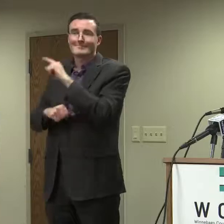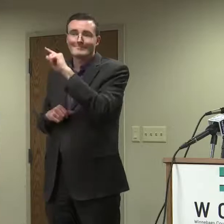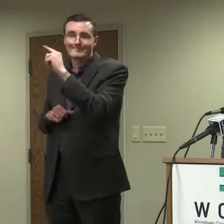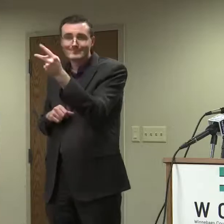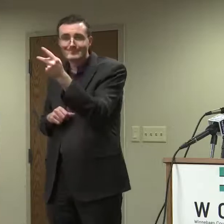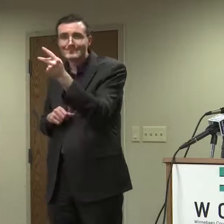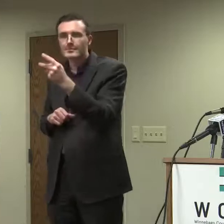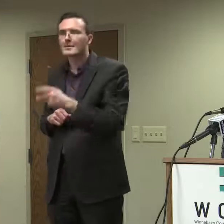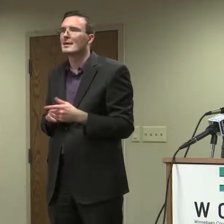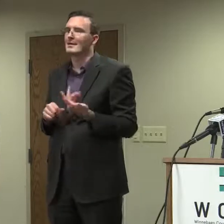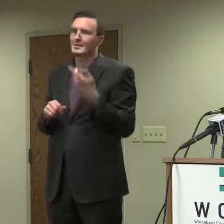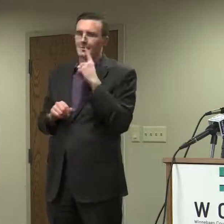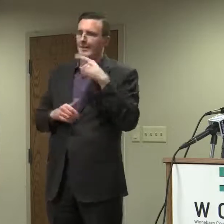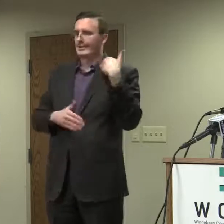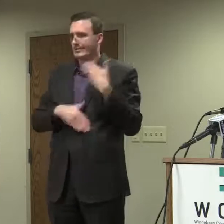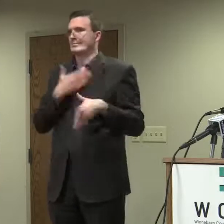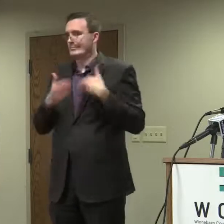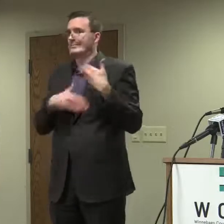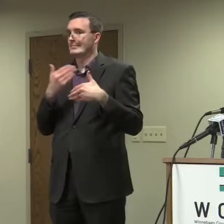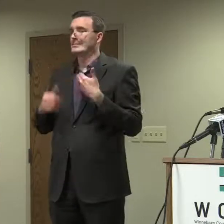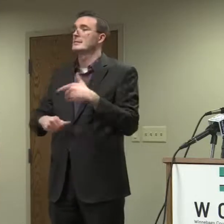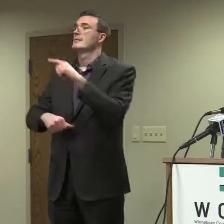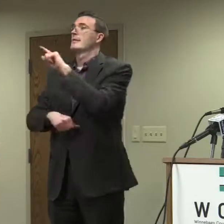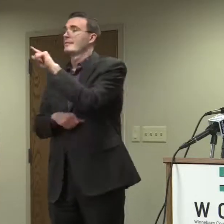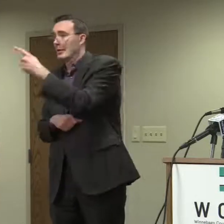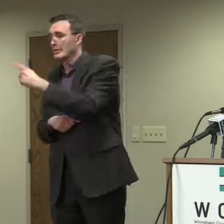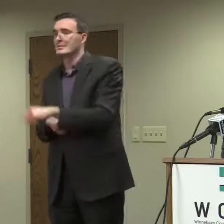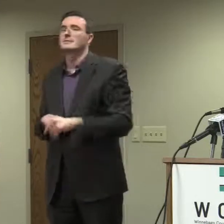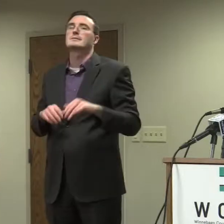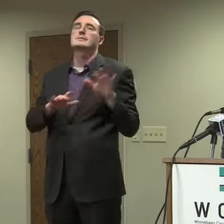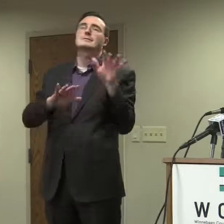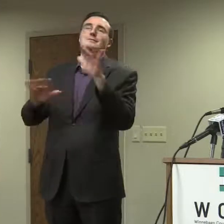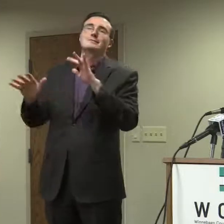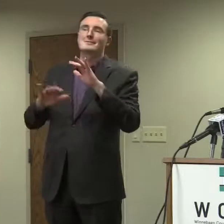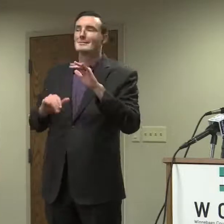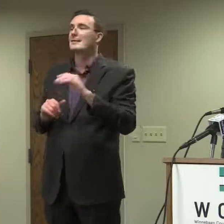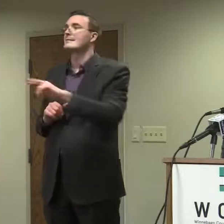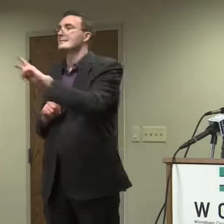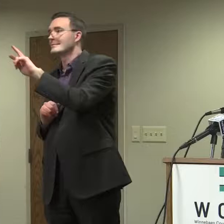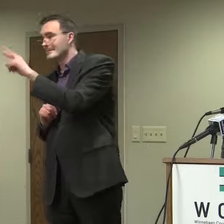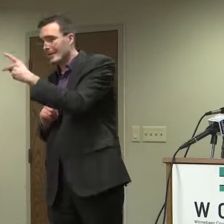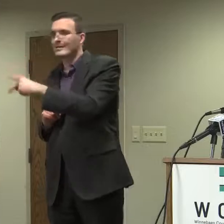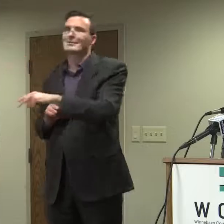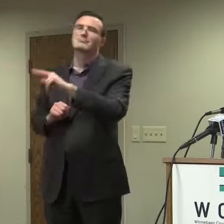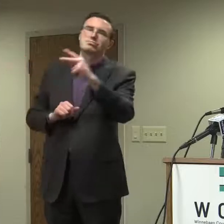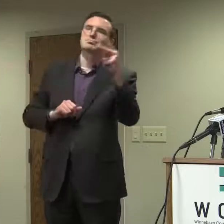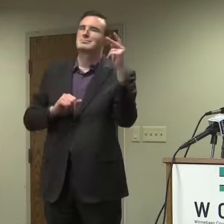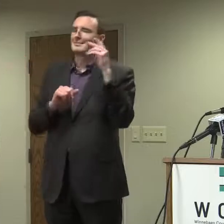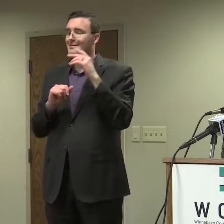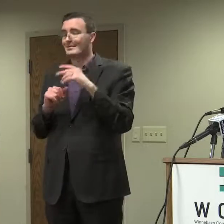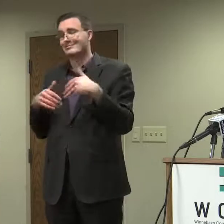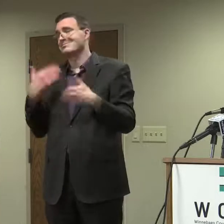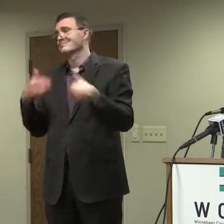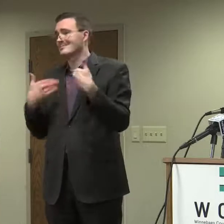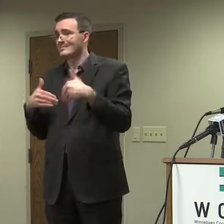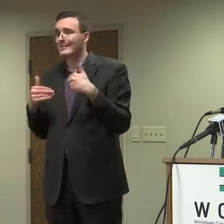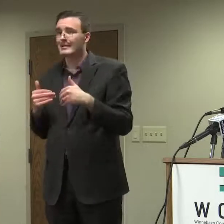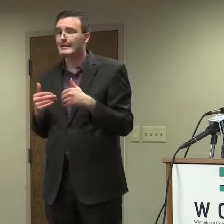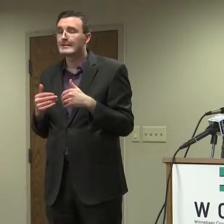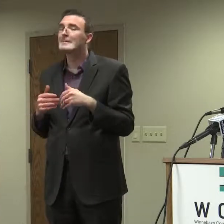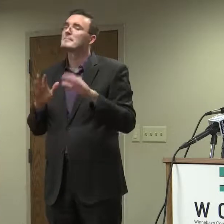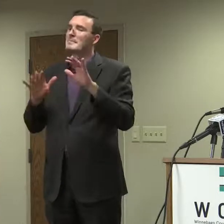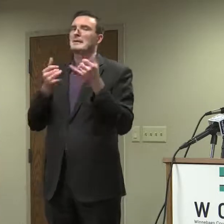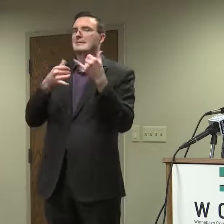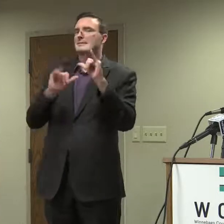first dose, second dose, and then keep moving on. Our long-term care facilities are still being vaccinated through the federal partnerships through the